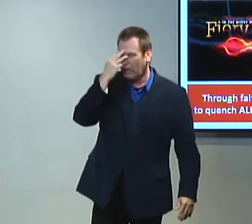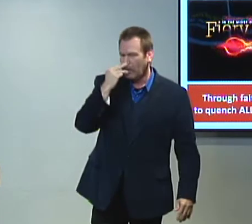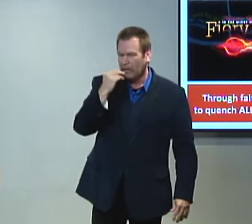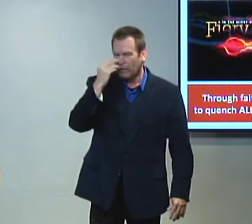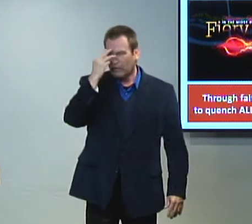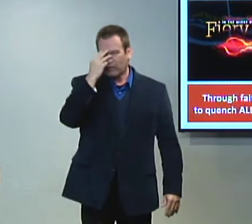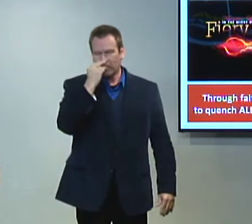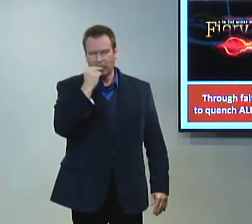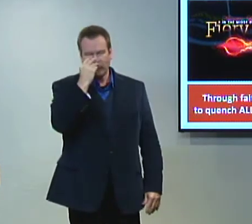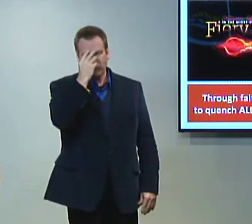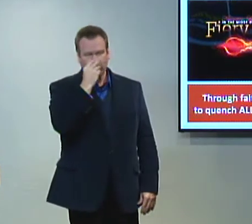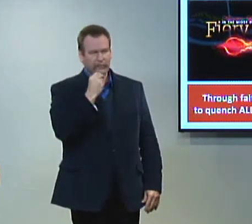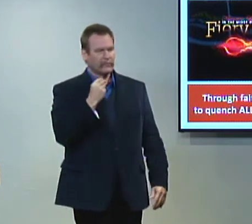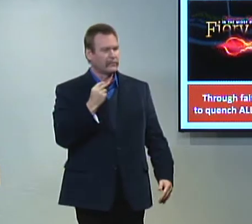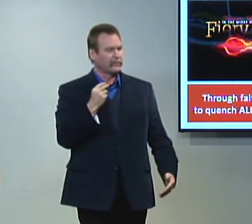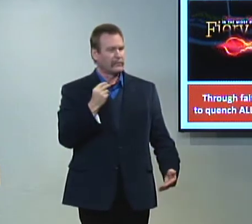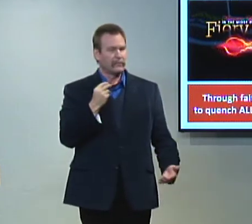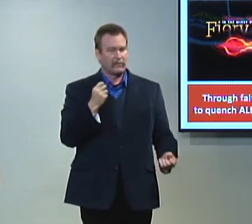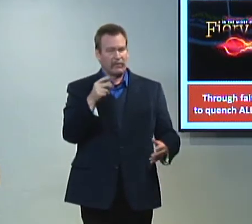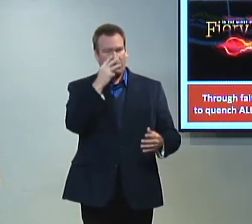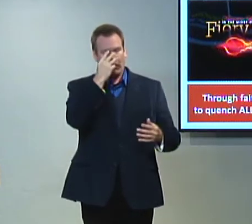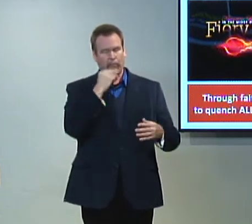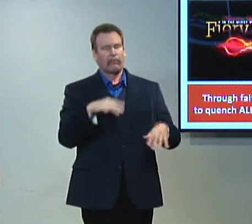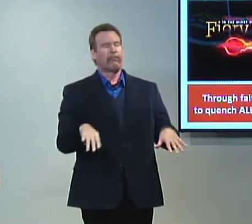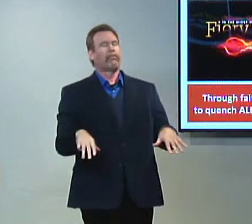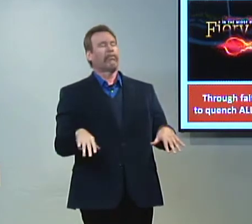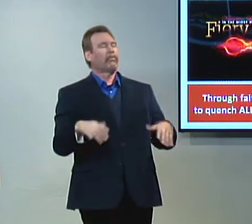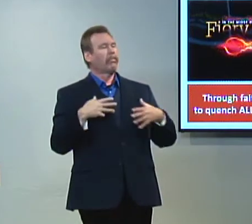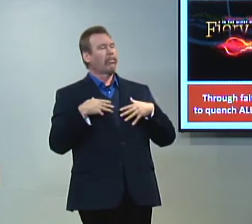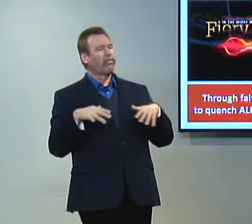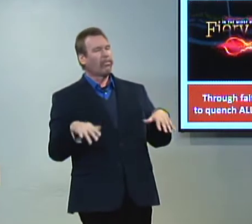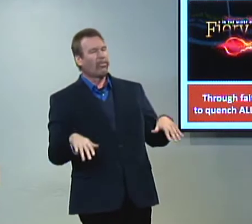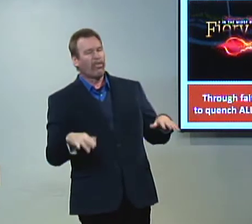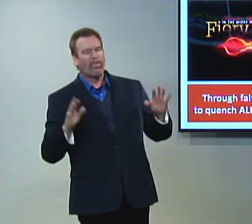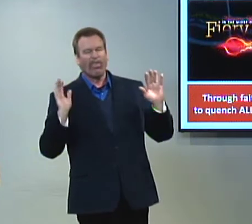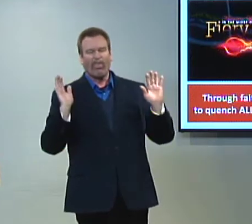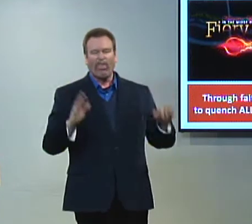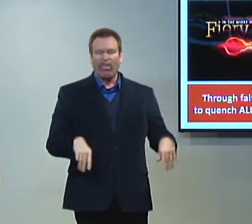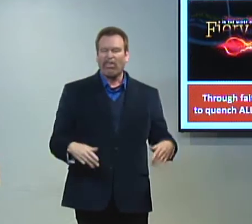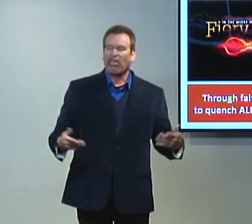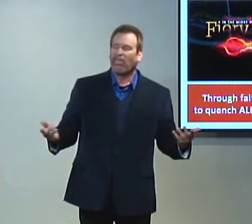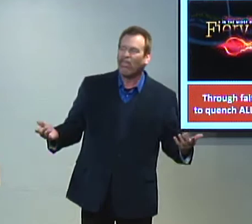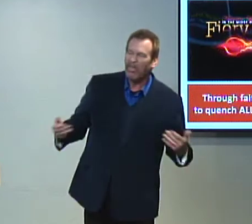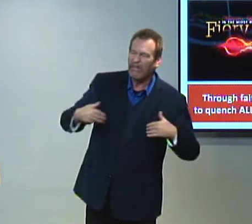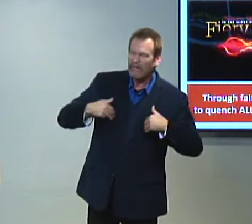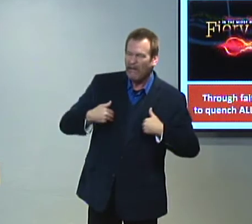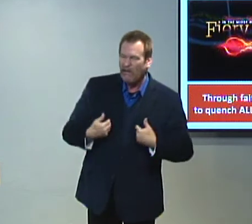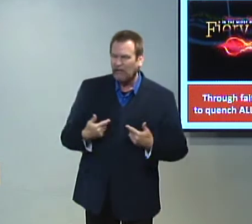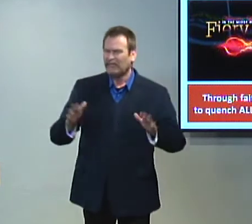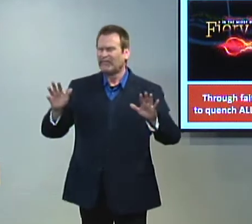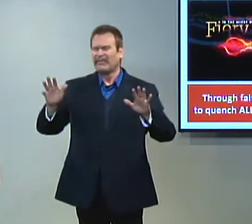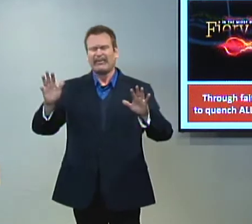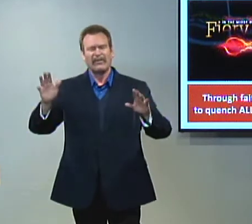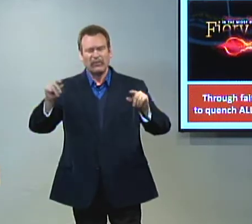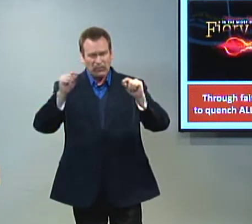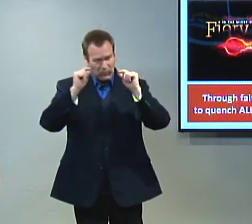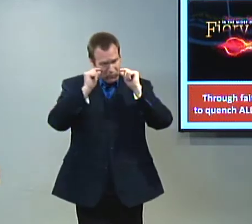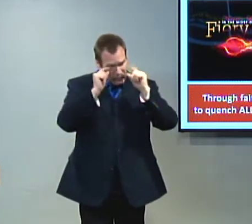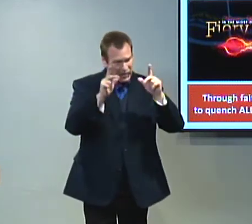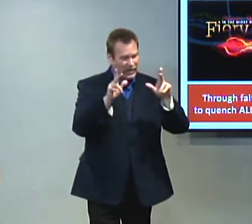after you. And there are so many Christians that act as if they're asleep, but they don't care. They say they're